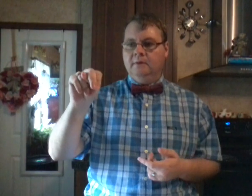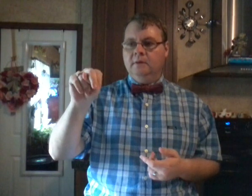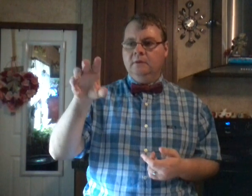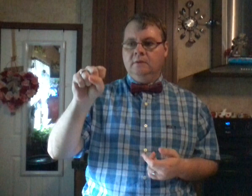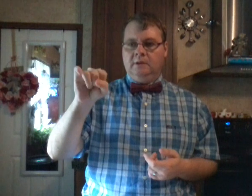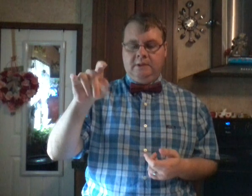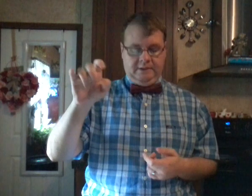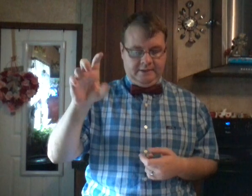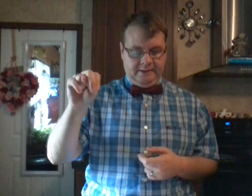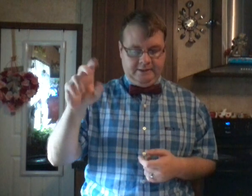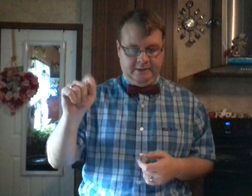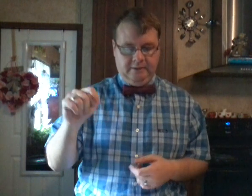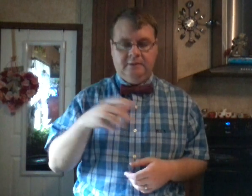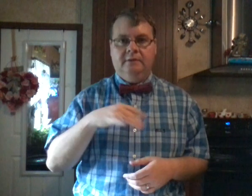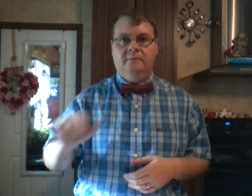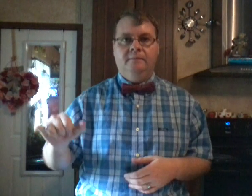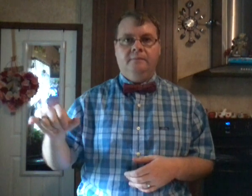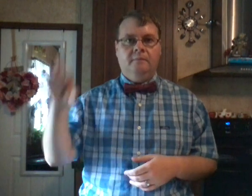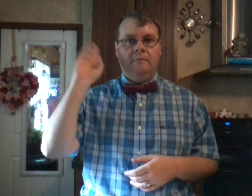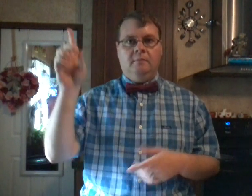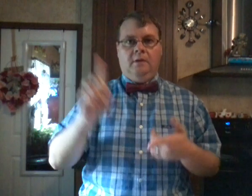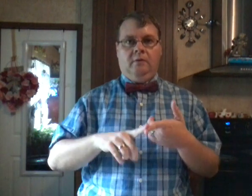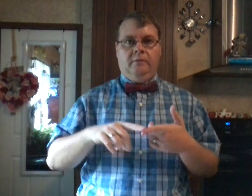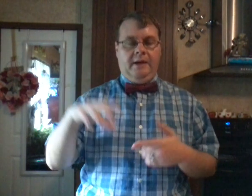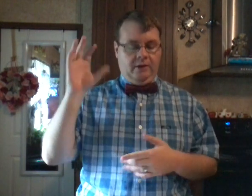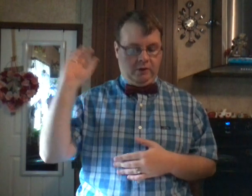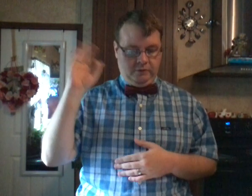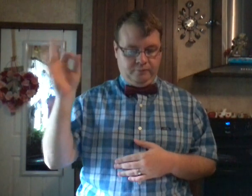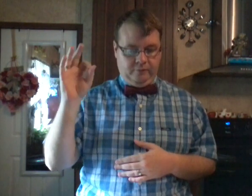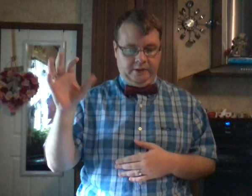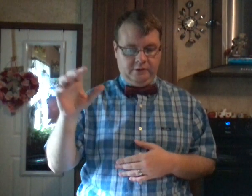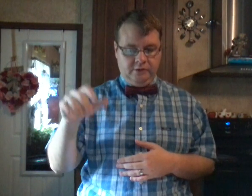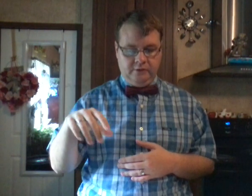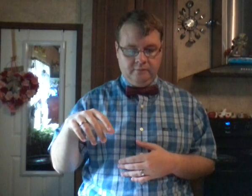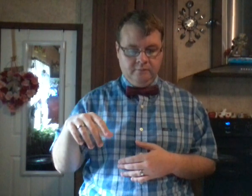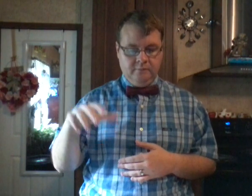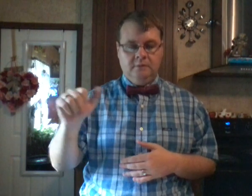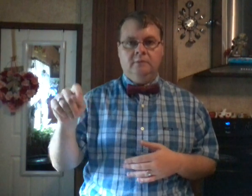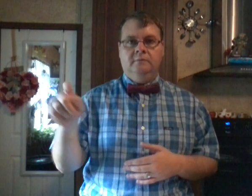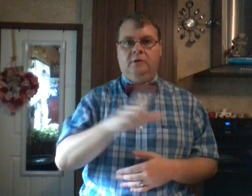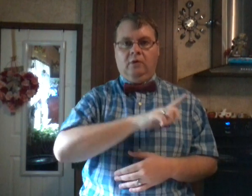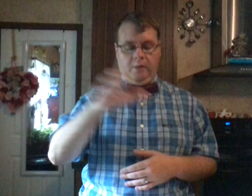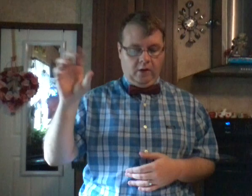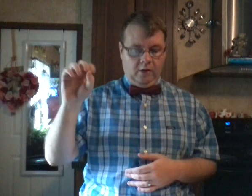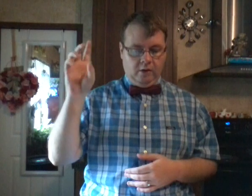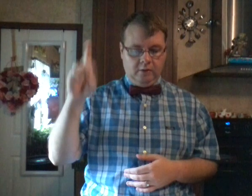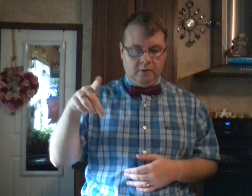consistent. You know, they are to preach, you know, at all